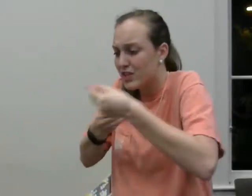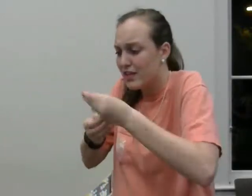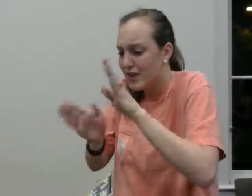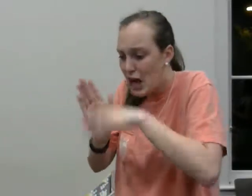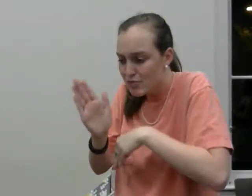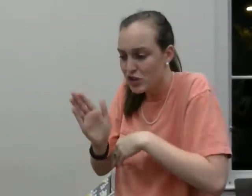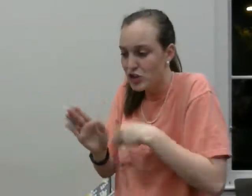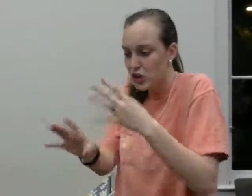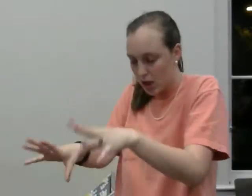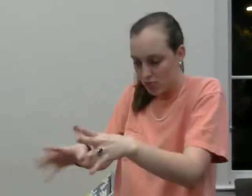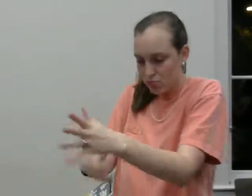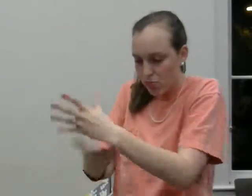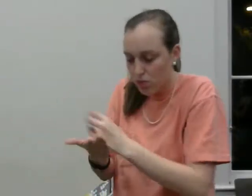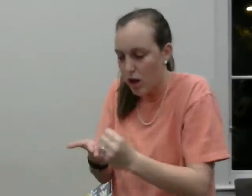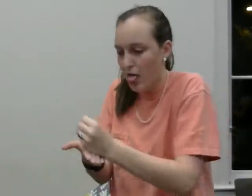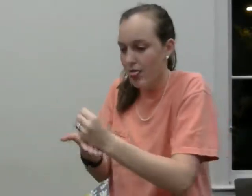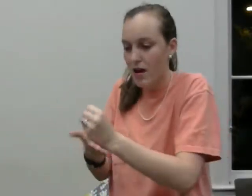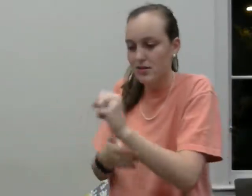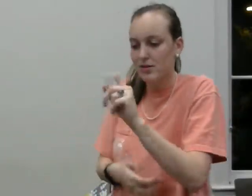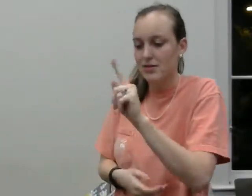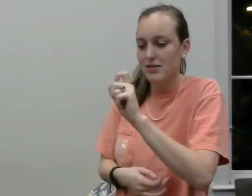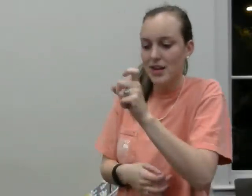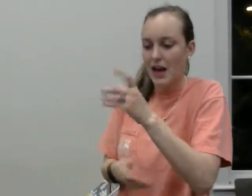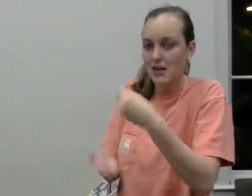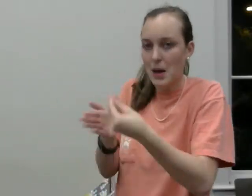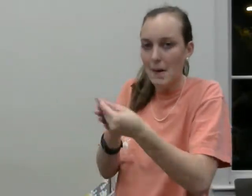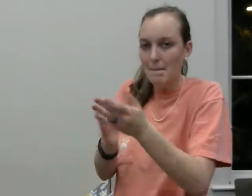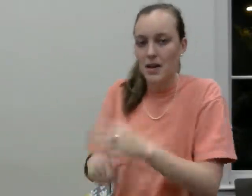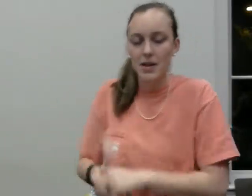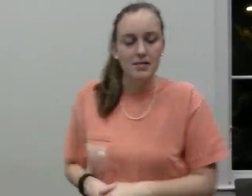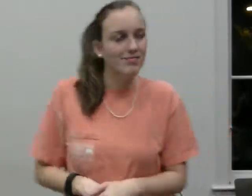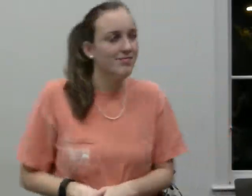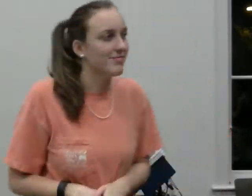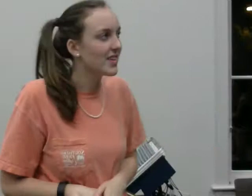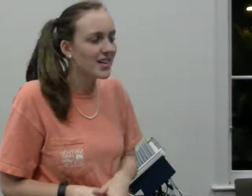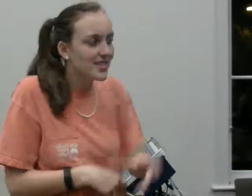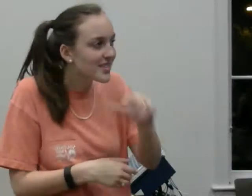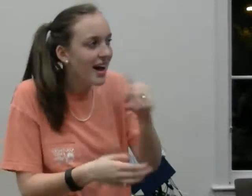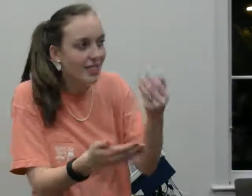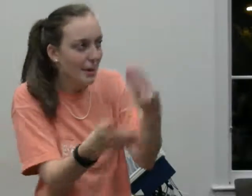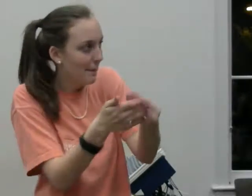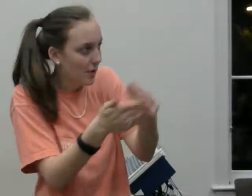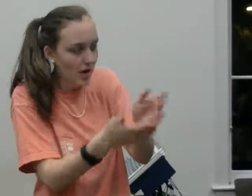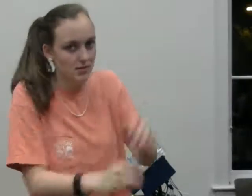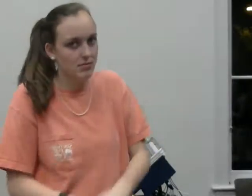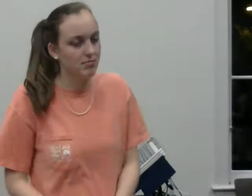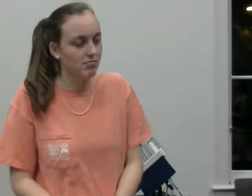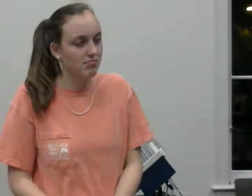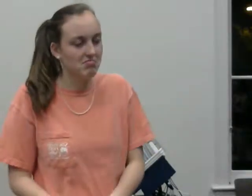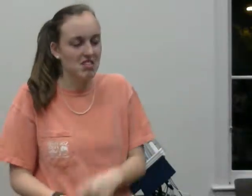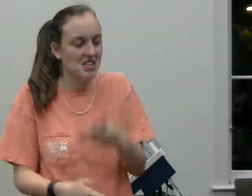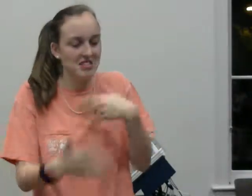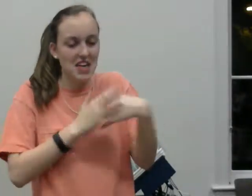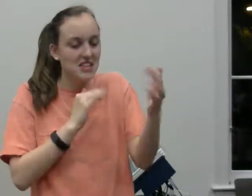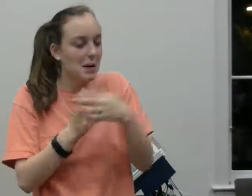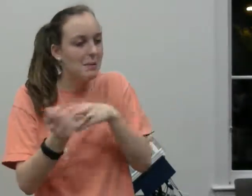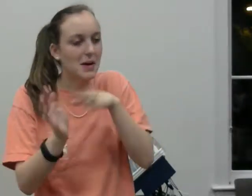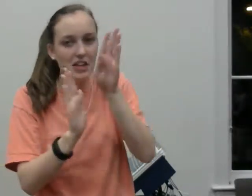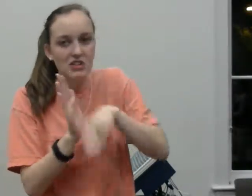tax money. For whatever reason, the colonists, it wasn't the price of the tea, though. It wasn't the cheapness of the tea. It was the